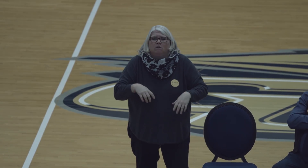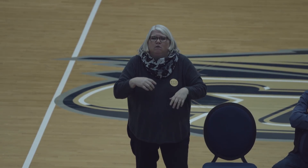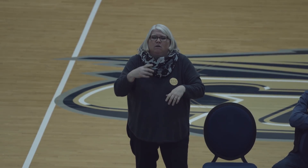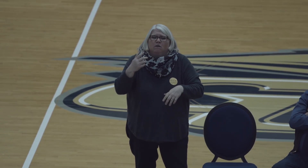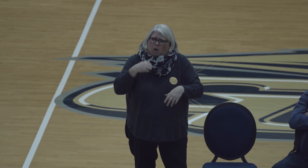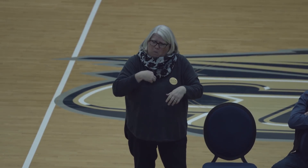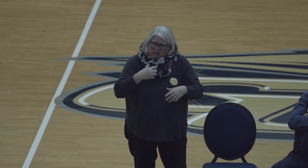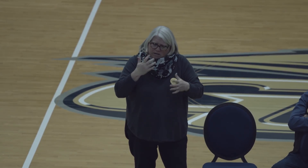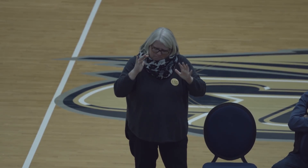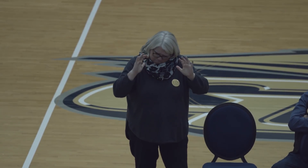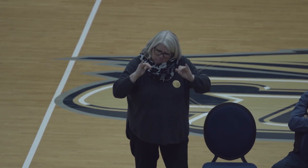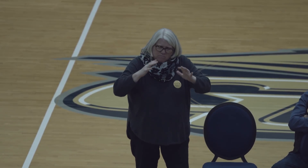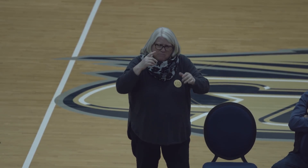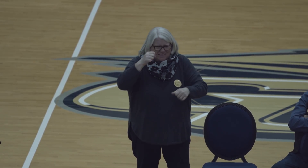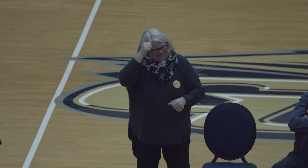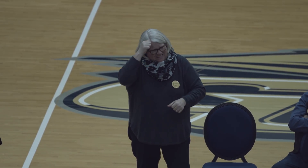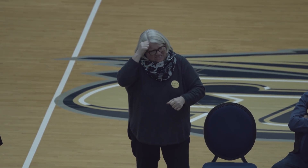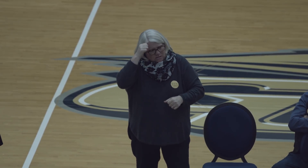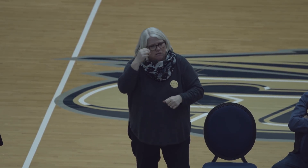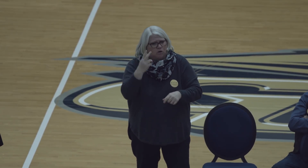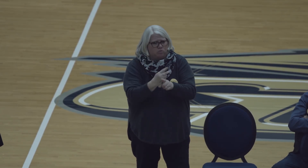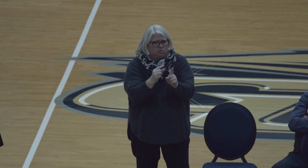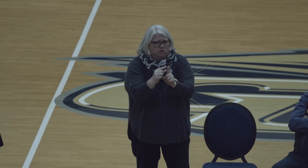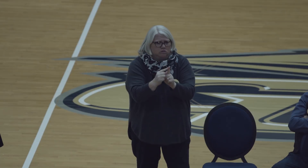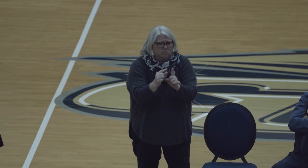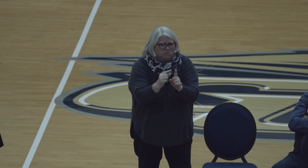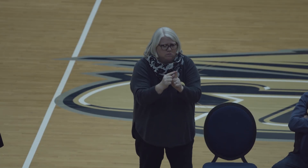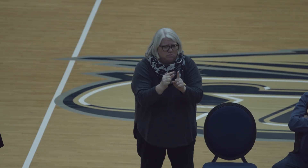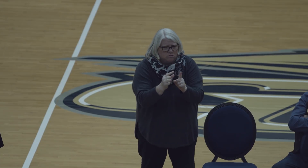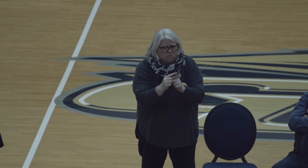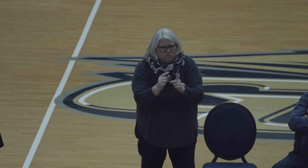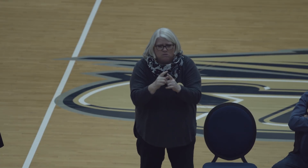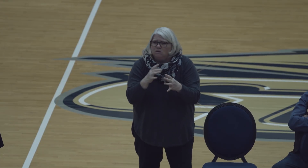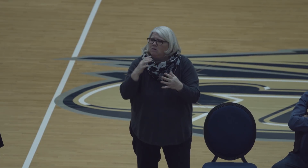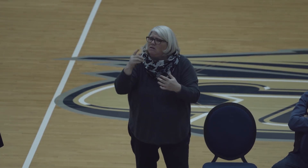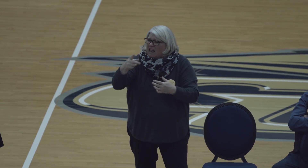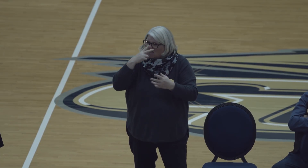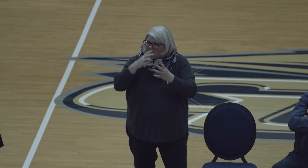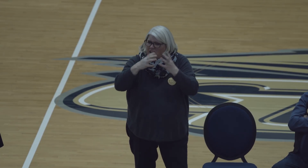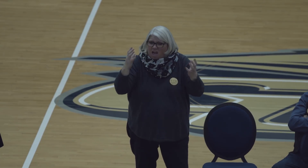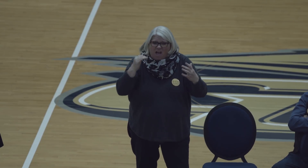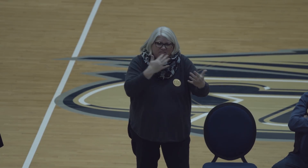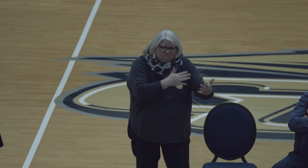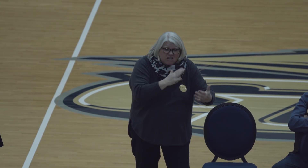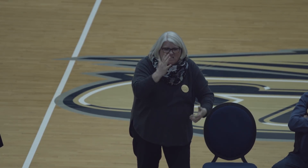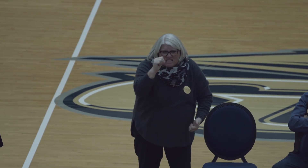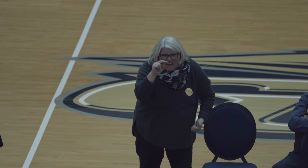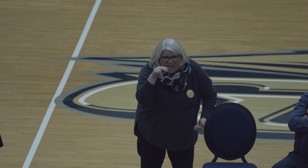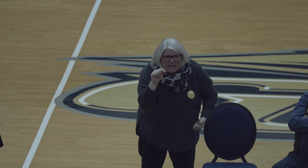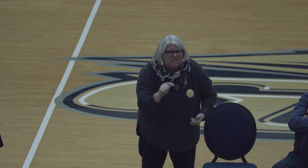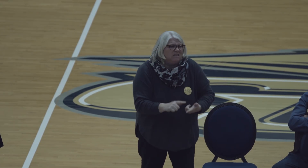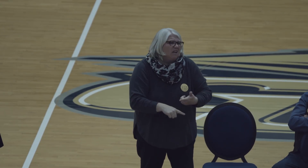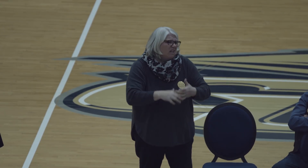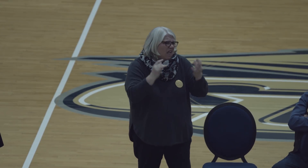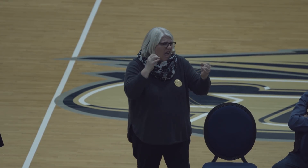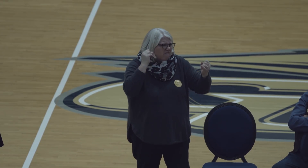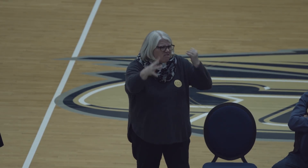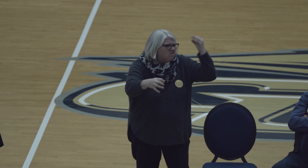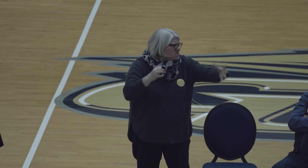they talked about the importance of it being a peaceful demonstration and to articulate ourselves well. So we had lots